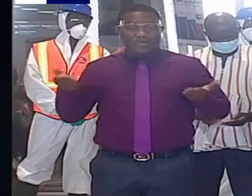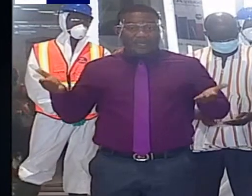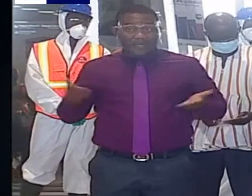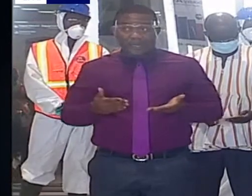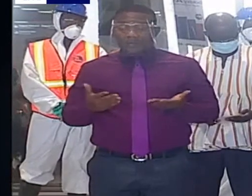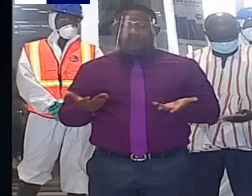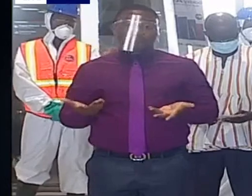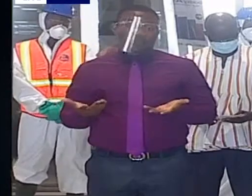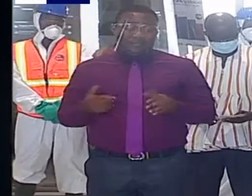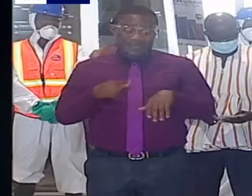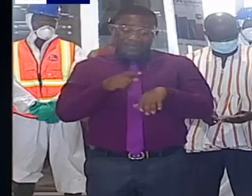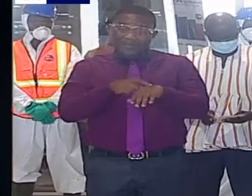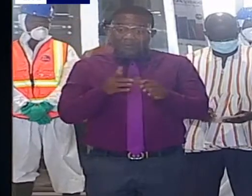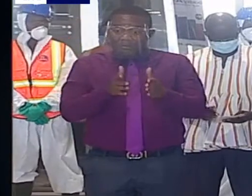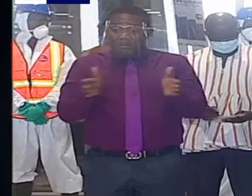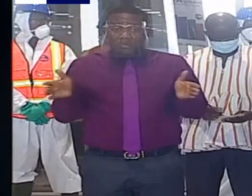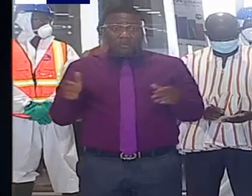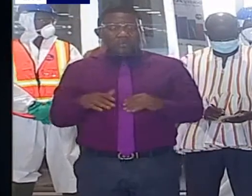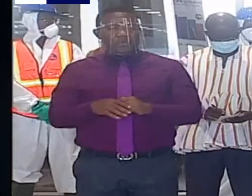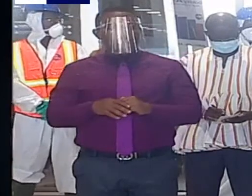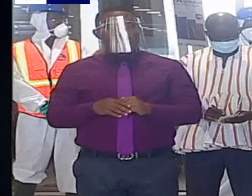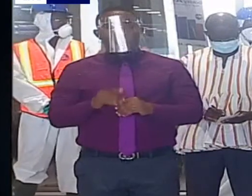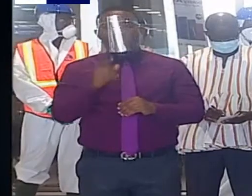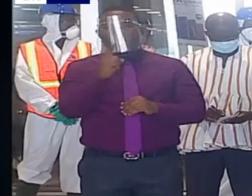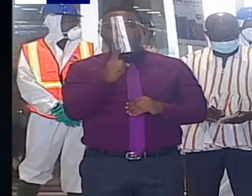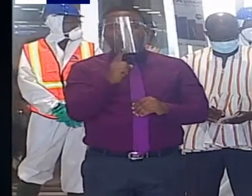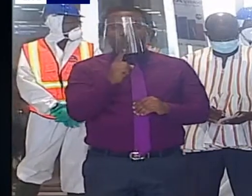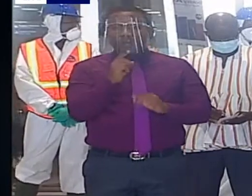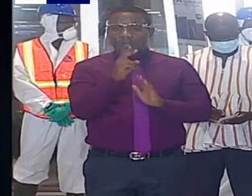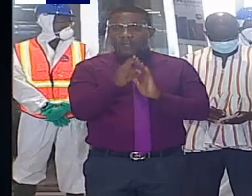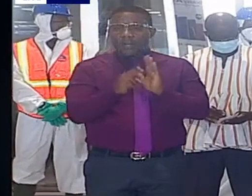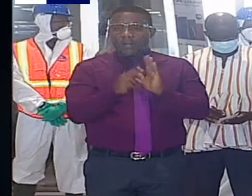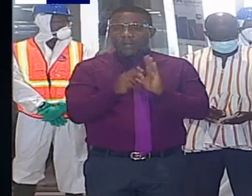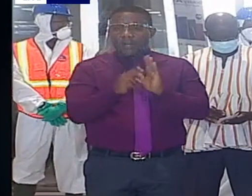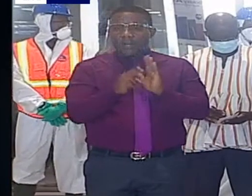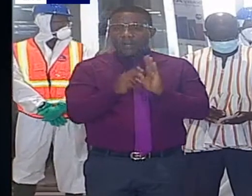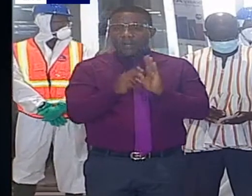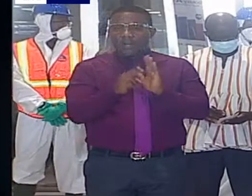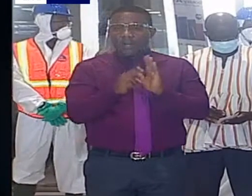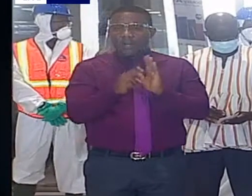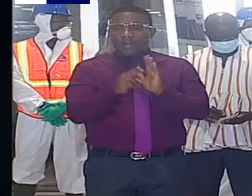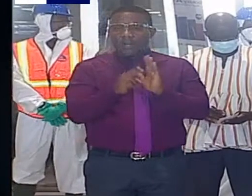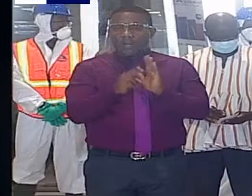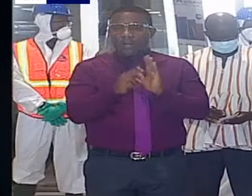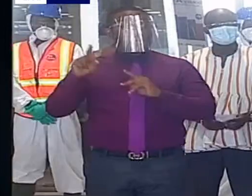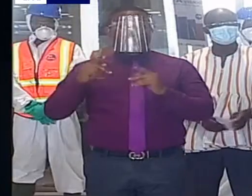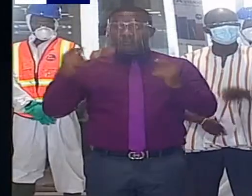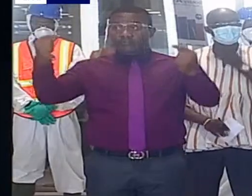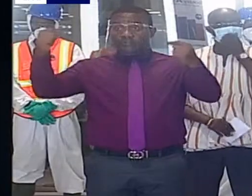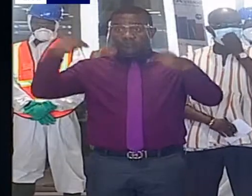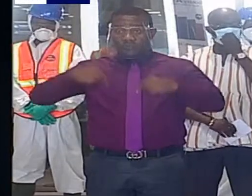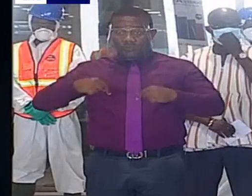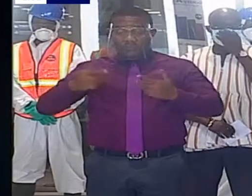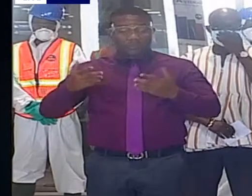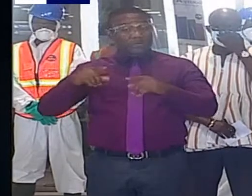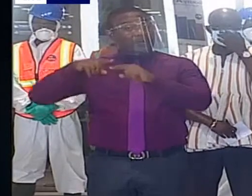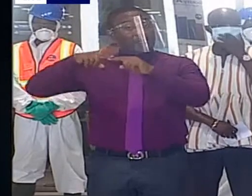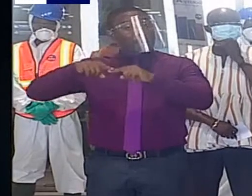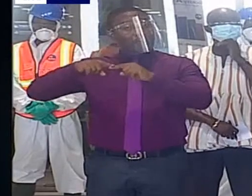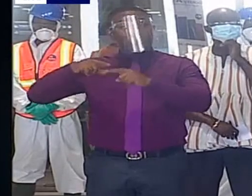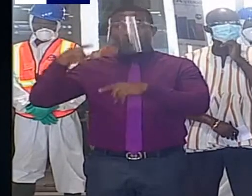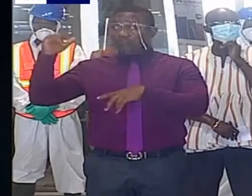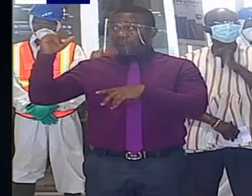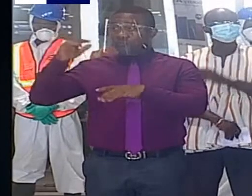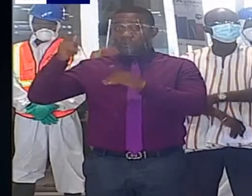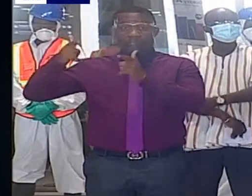within a period of time, and we use 1.5 hours. And the total number of passengers based on the airlines that could